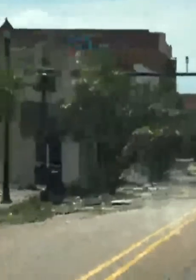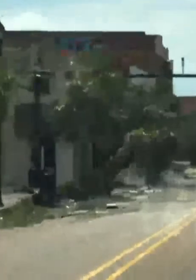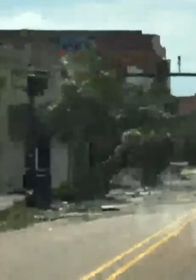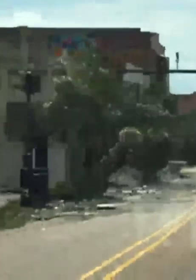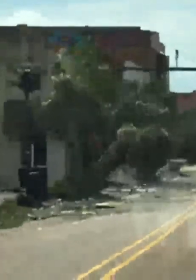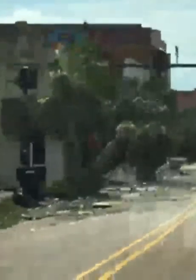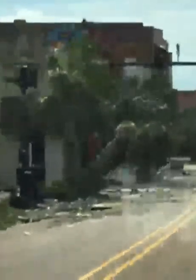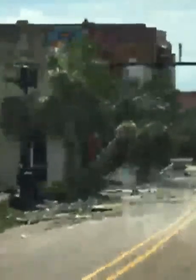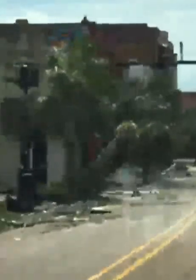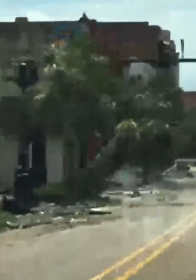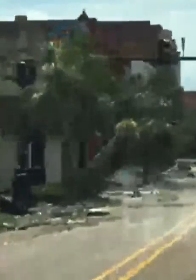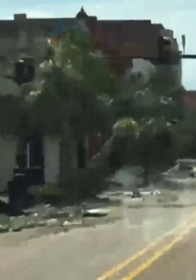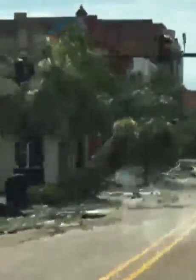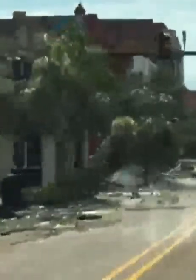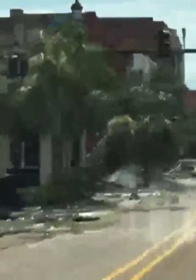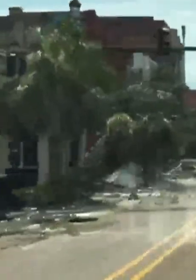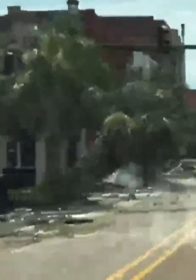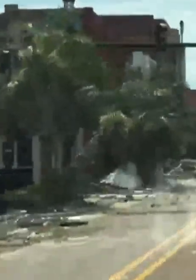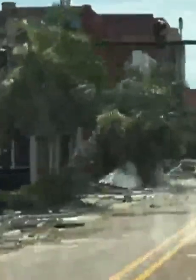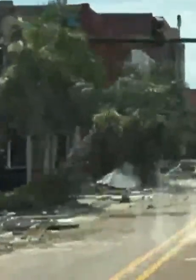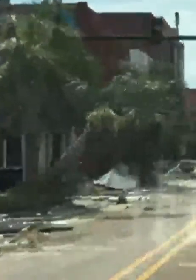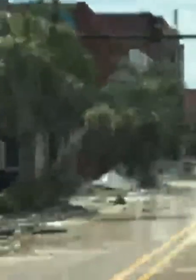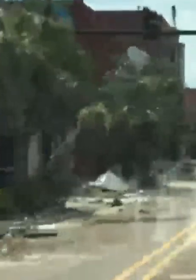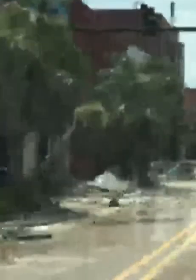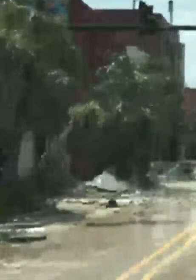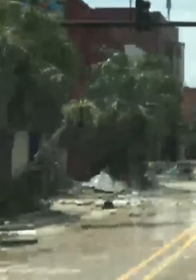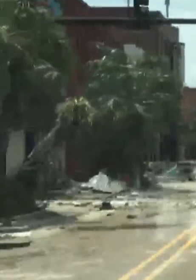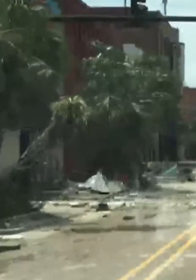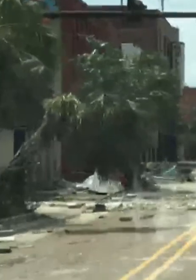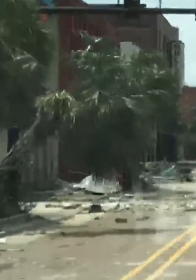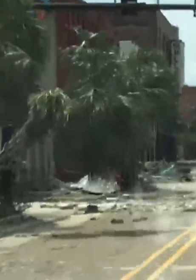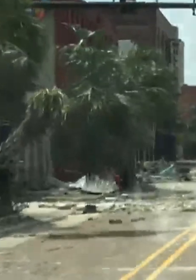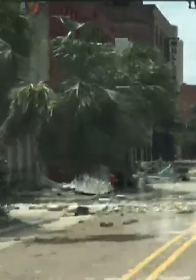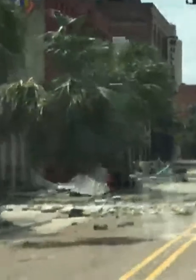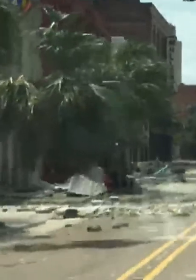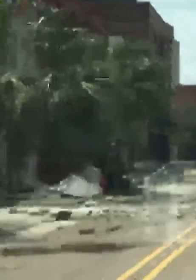where the historic district is.